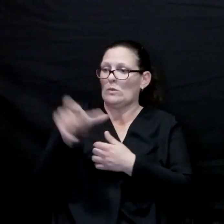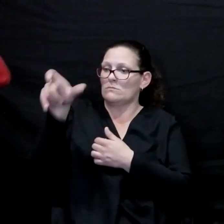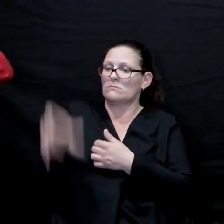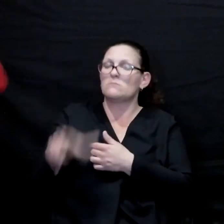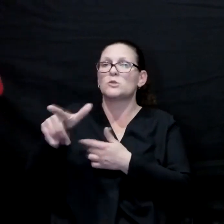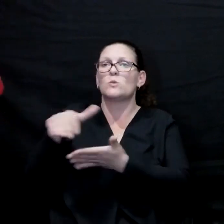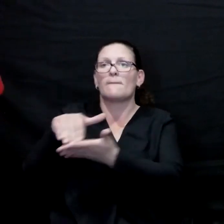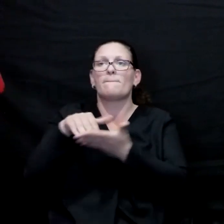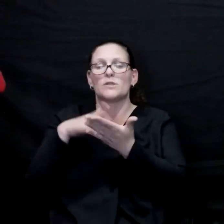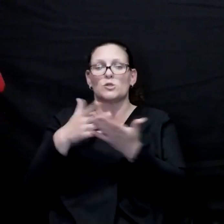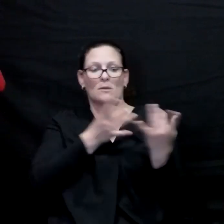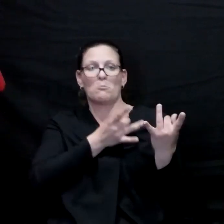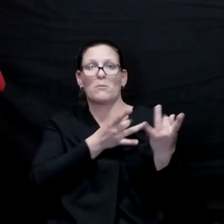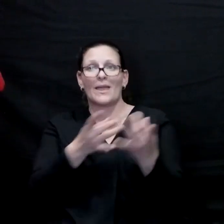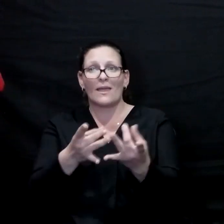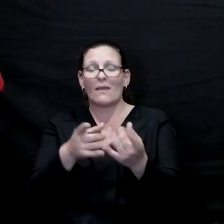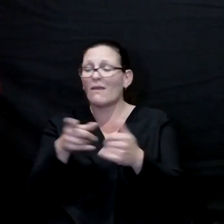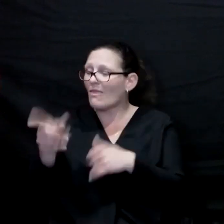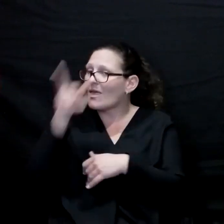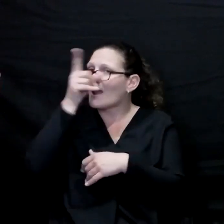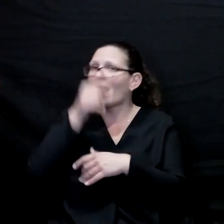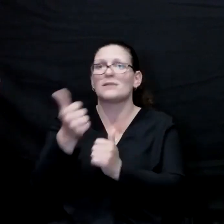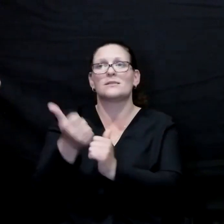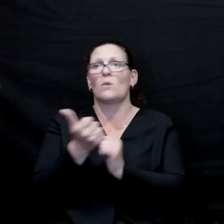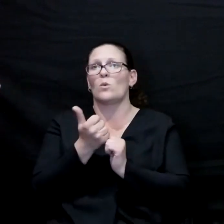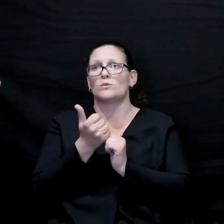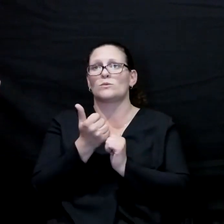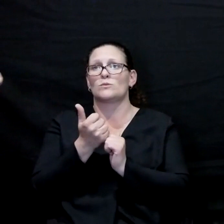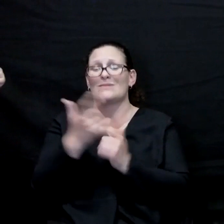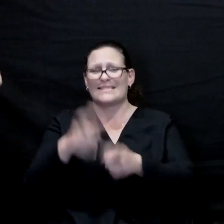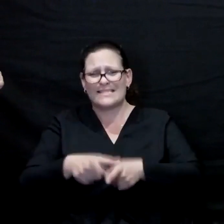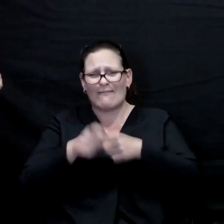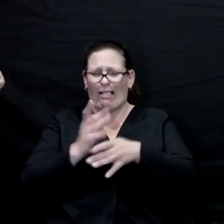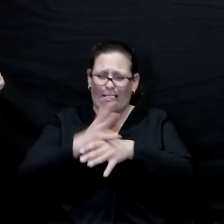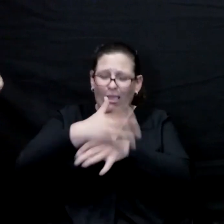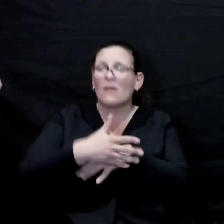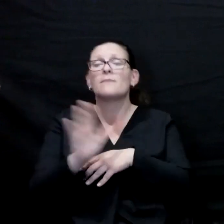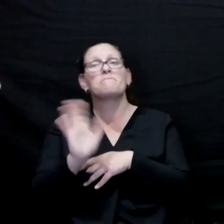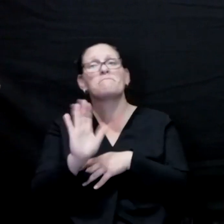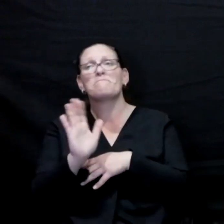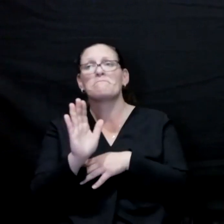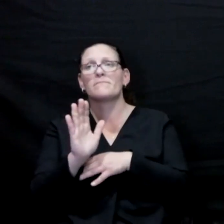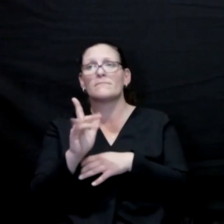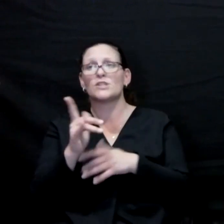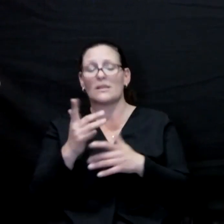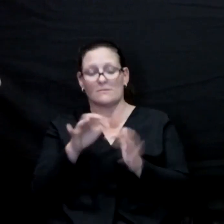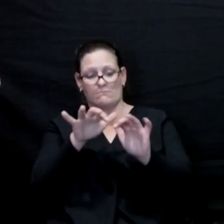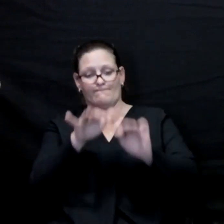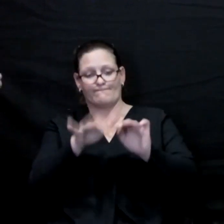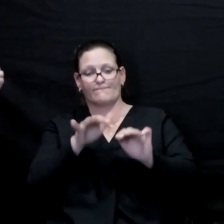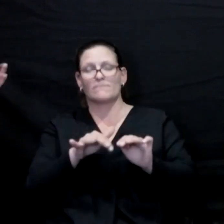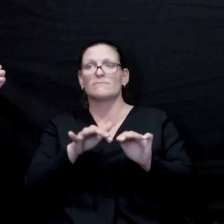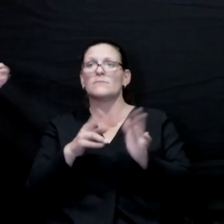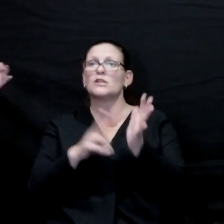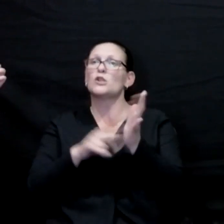to put in your application to review. It's not hard. You've just got to type up a few notes, then you send it off